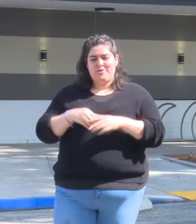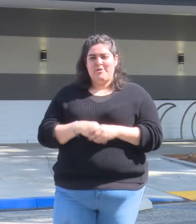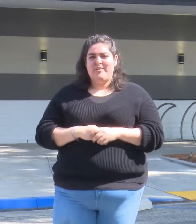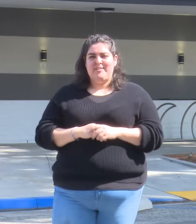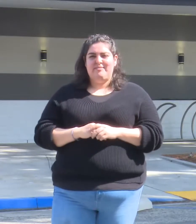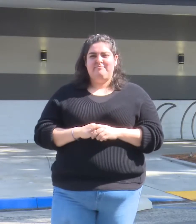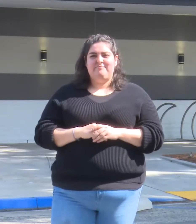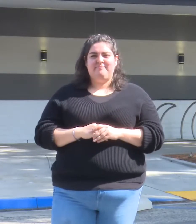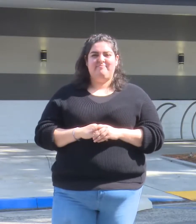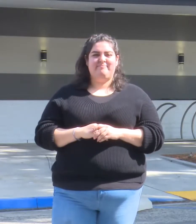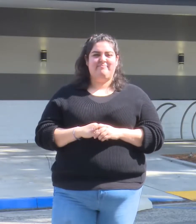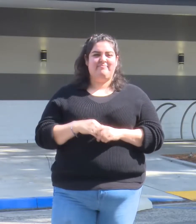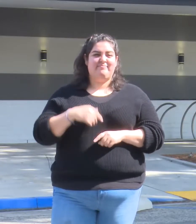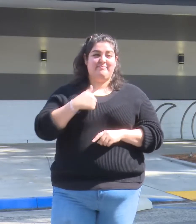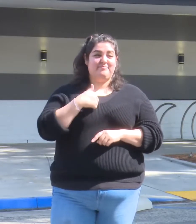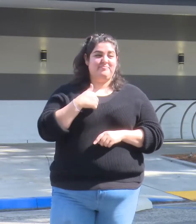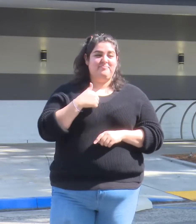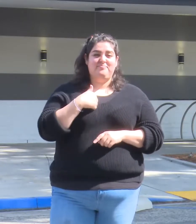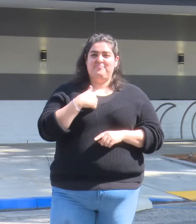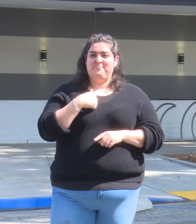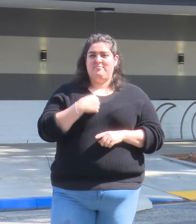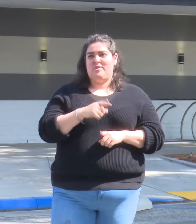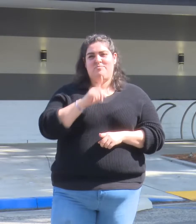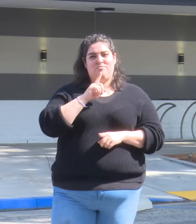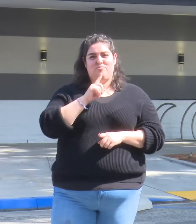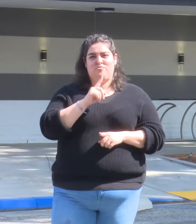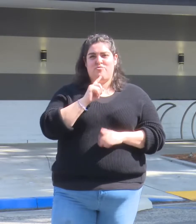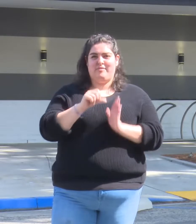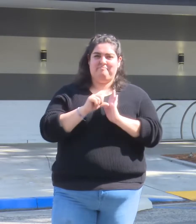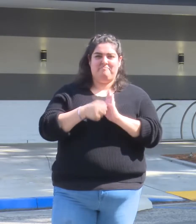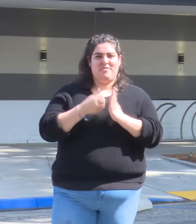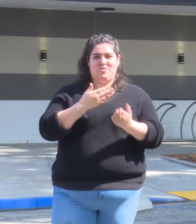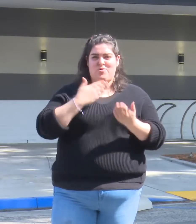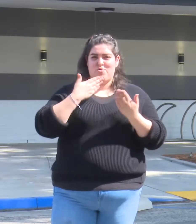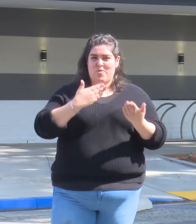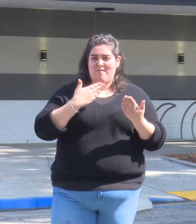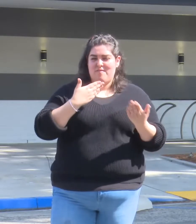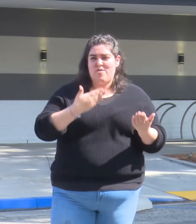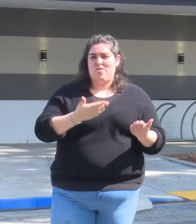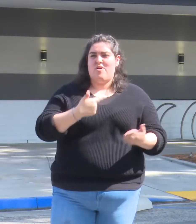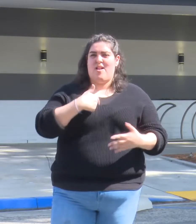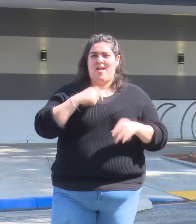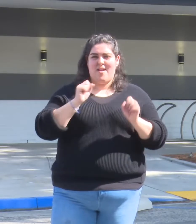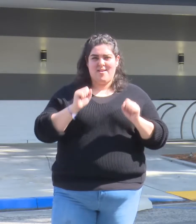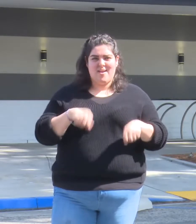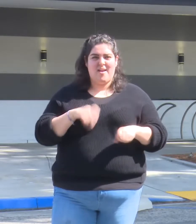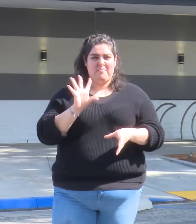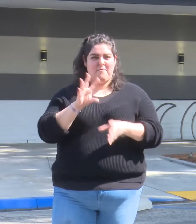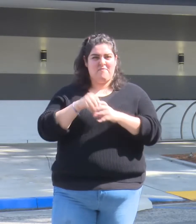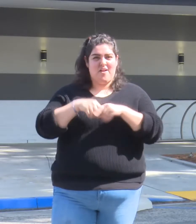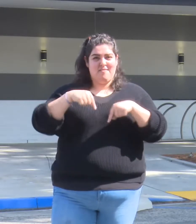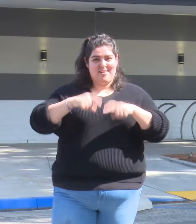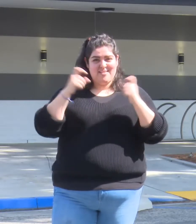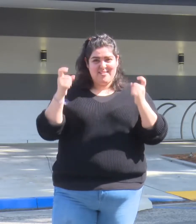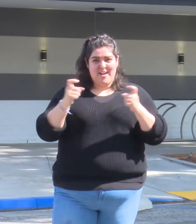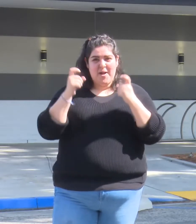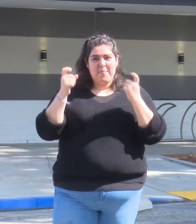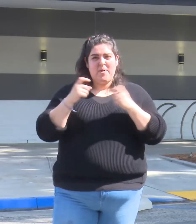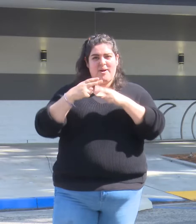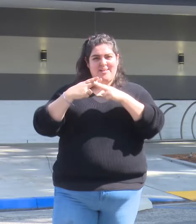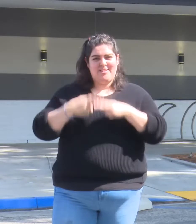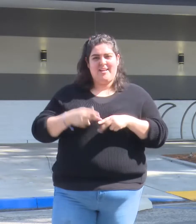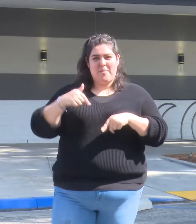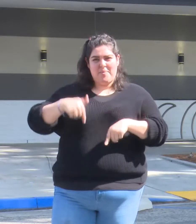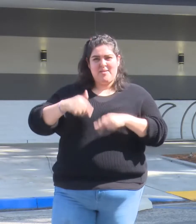I'm especially grateful that I get to be part of the ceremony to name